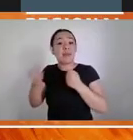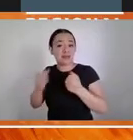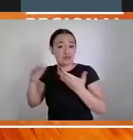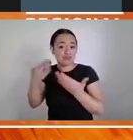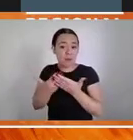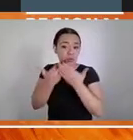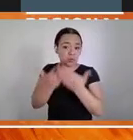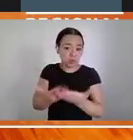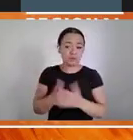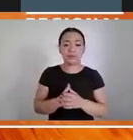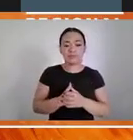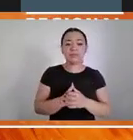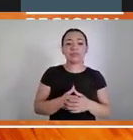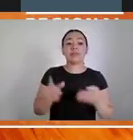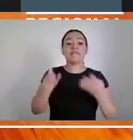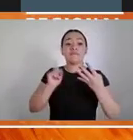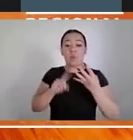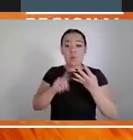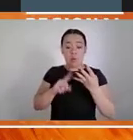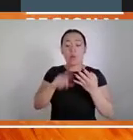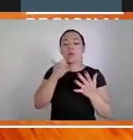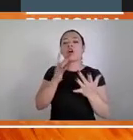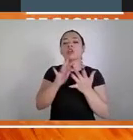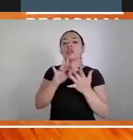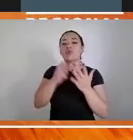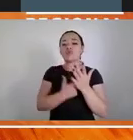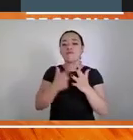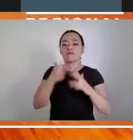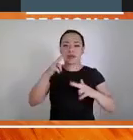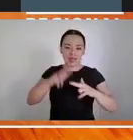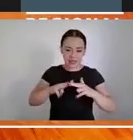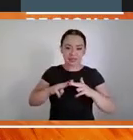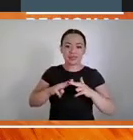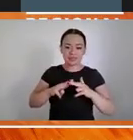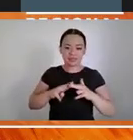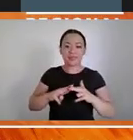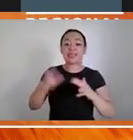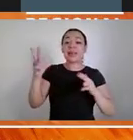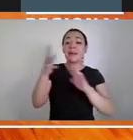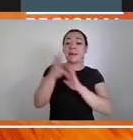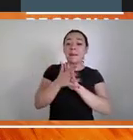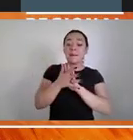Stage 4, referees are contacted. Removing the need for letters of support,